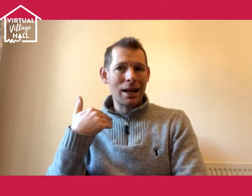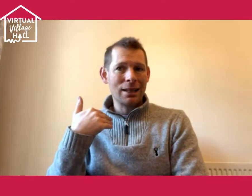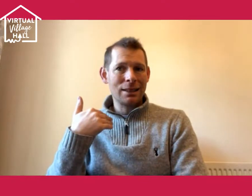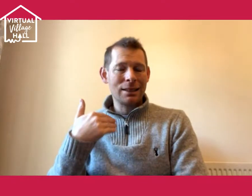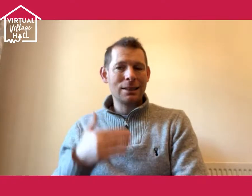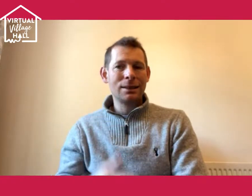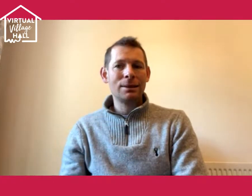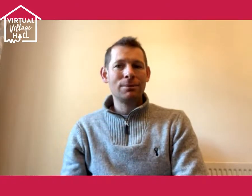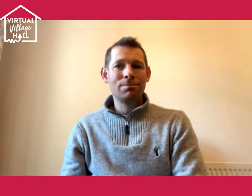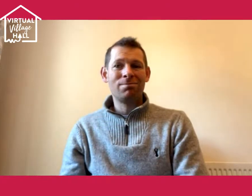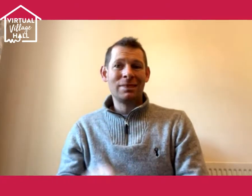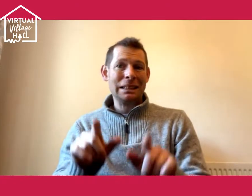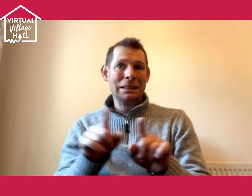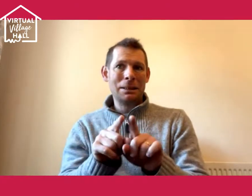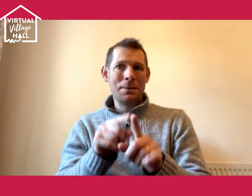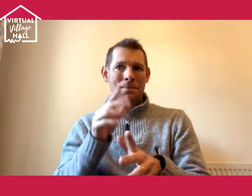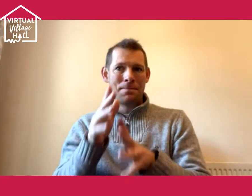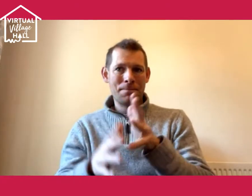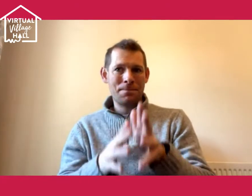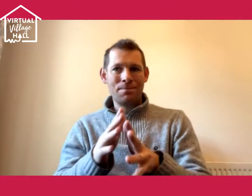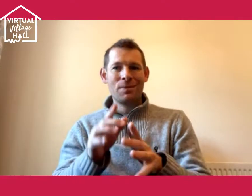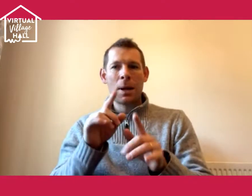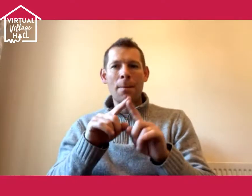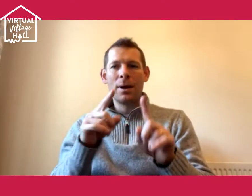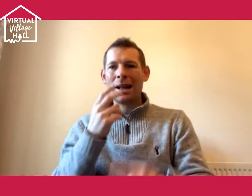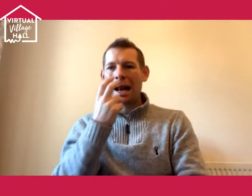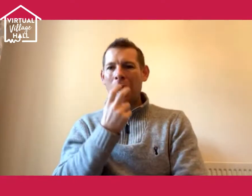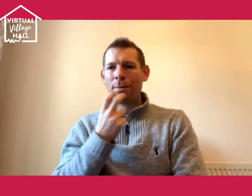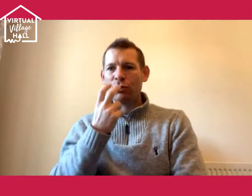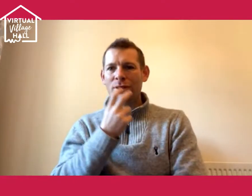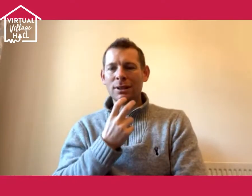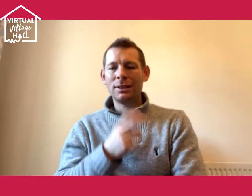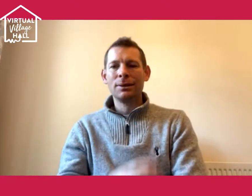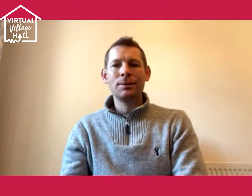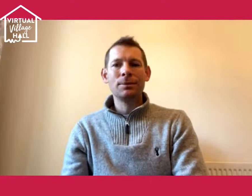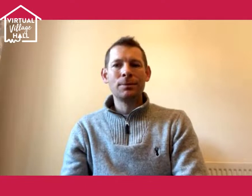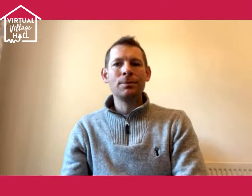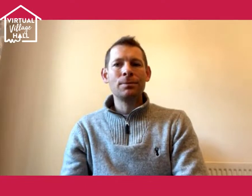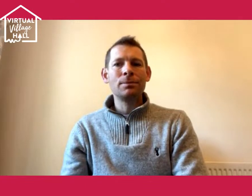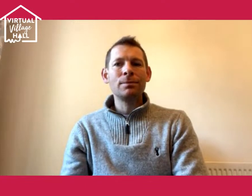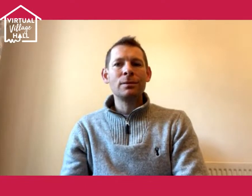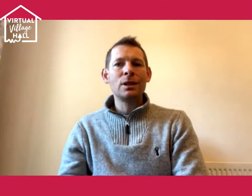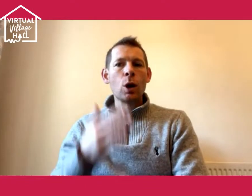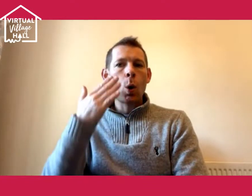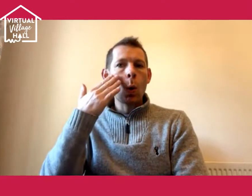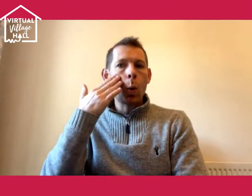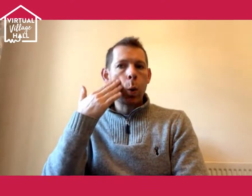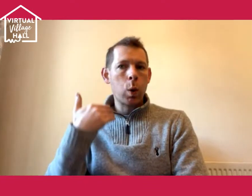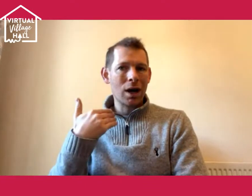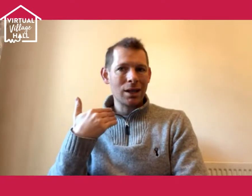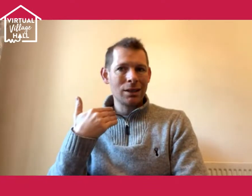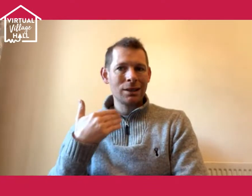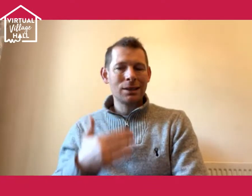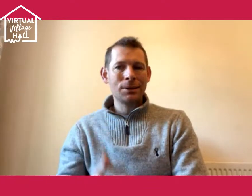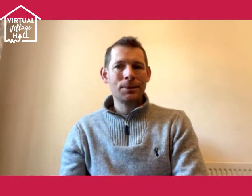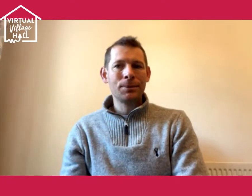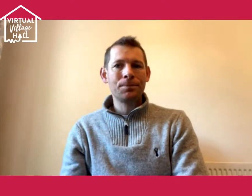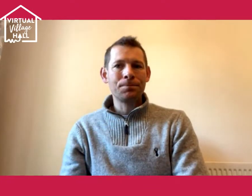and black, same sign, but again, different leaf pattern. So it's when you're talking